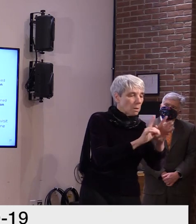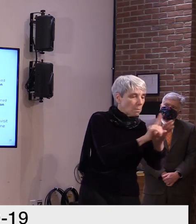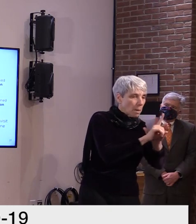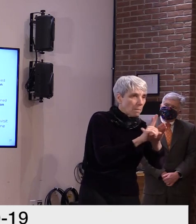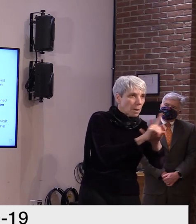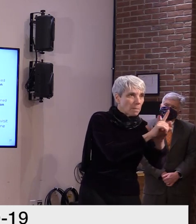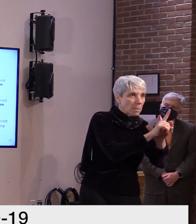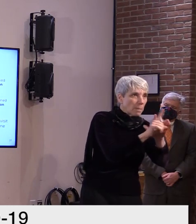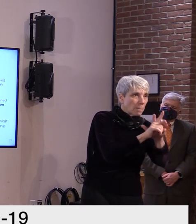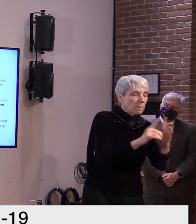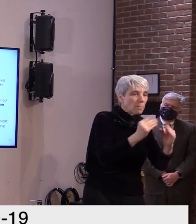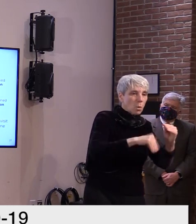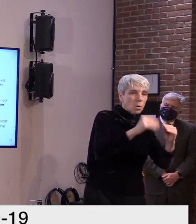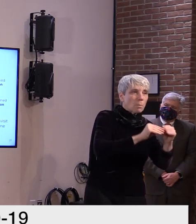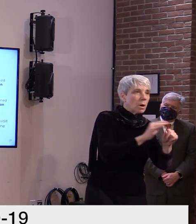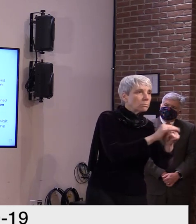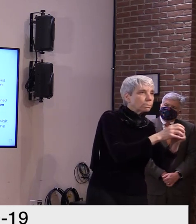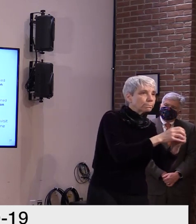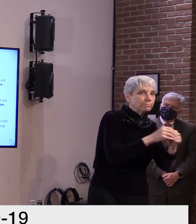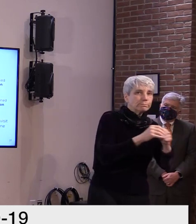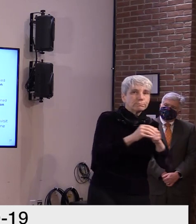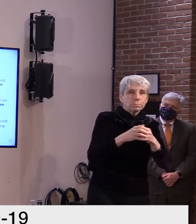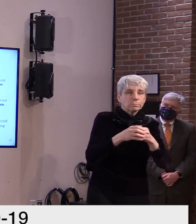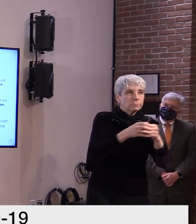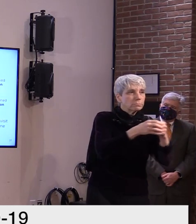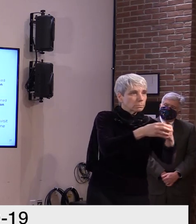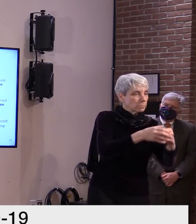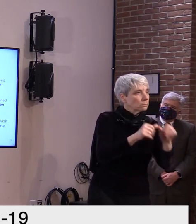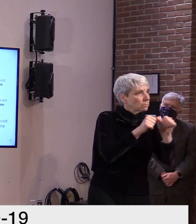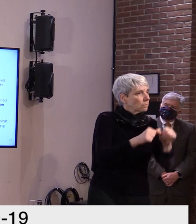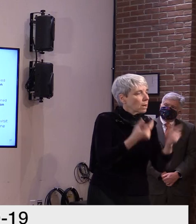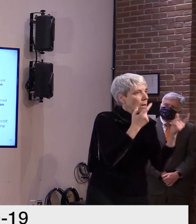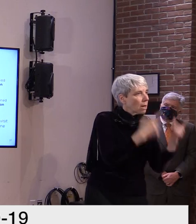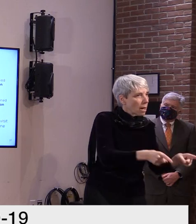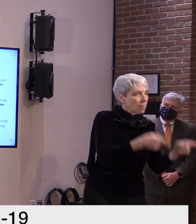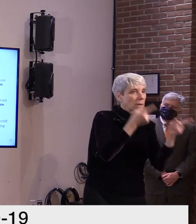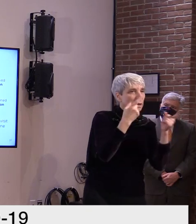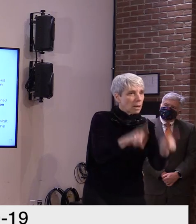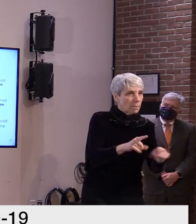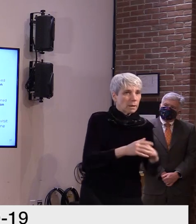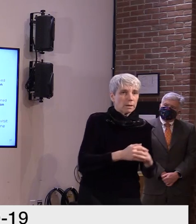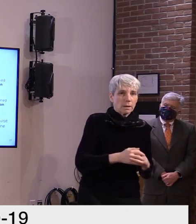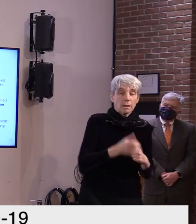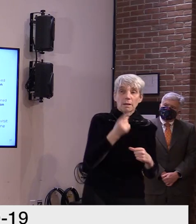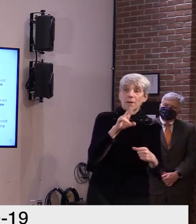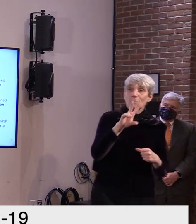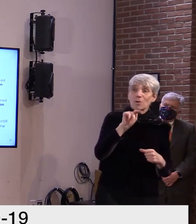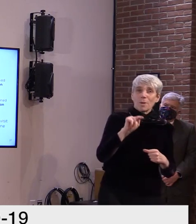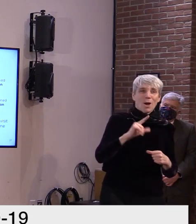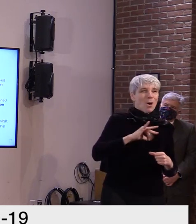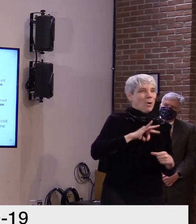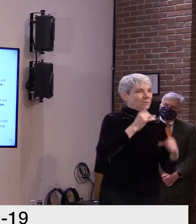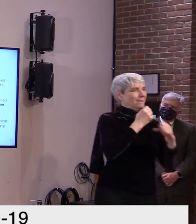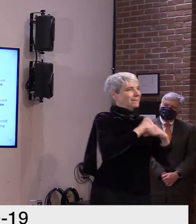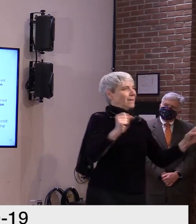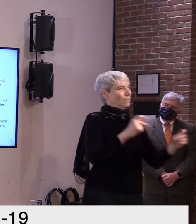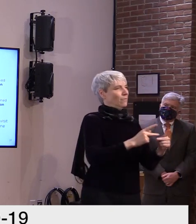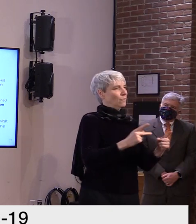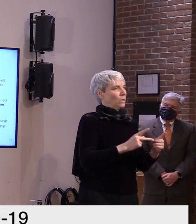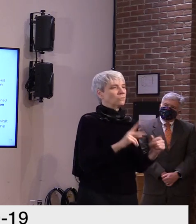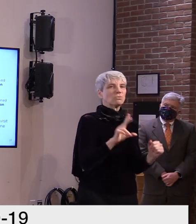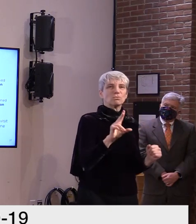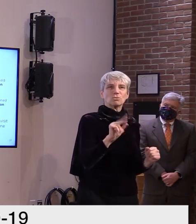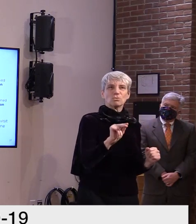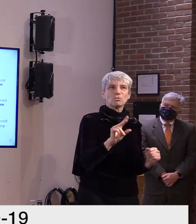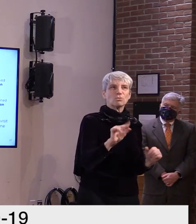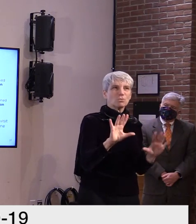of small outbreaks. As I've said before, Vermont is not safe from COVID-19. It's our